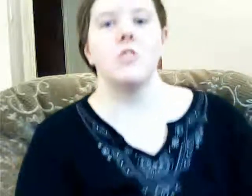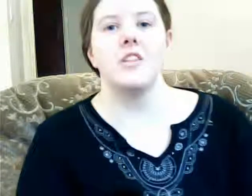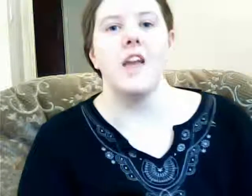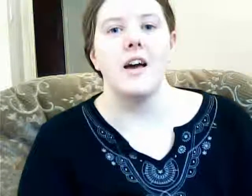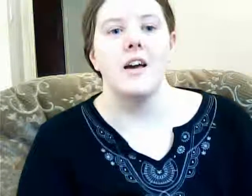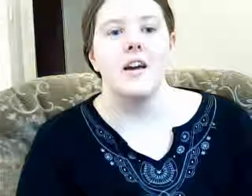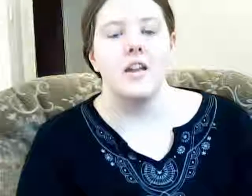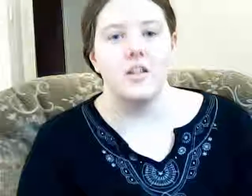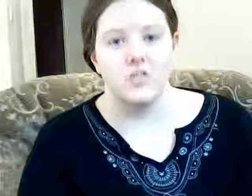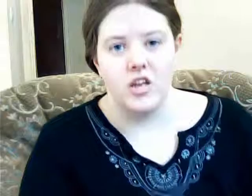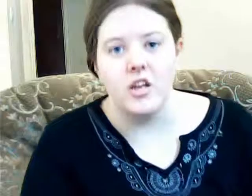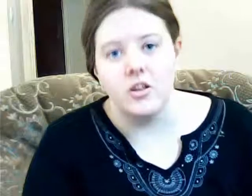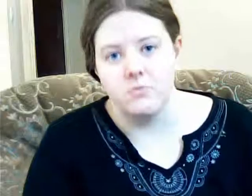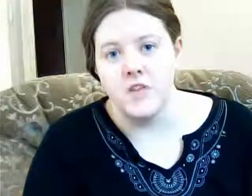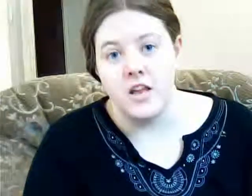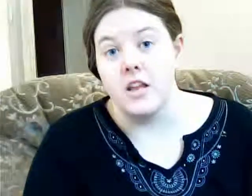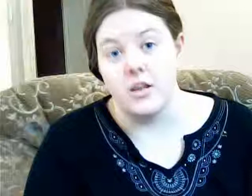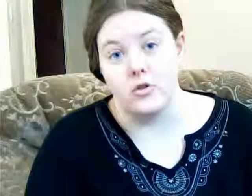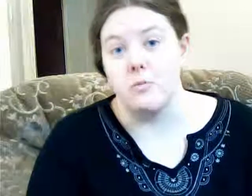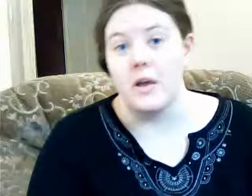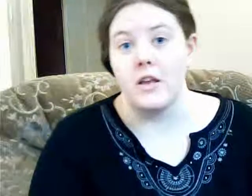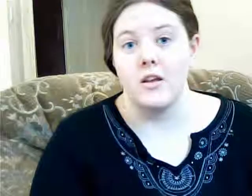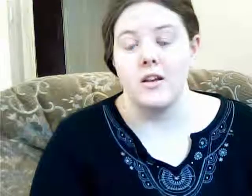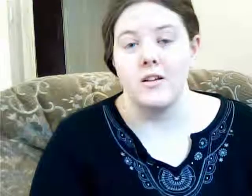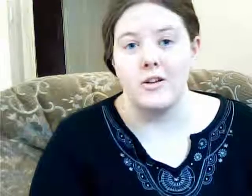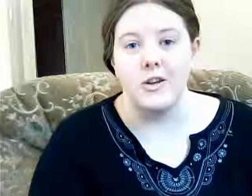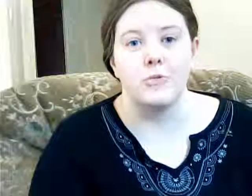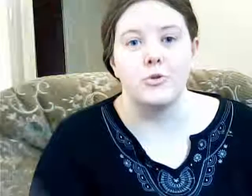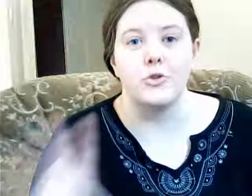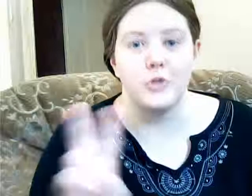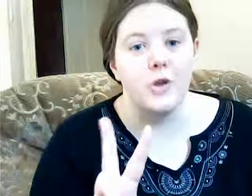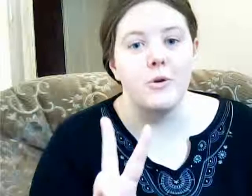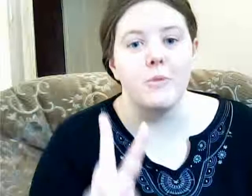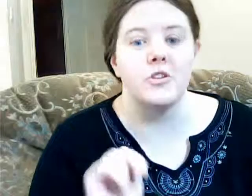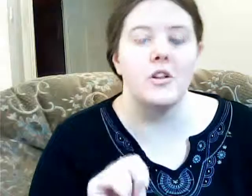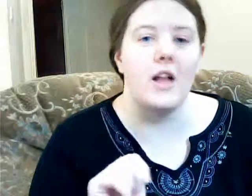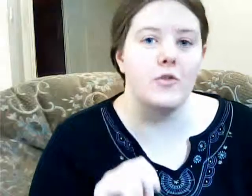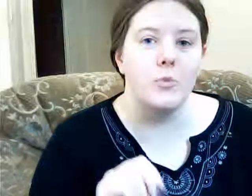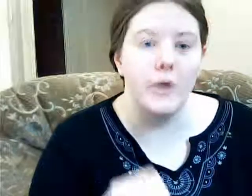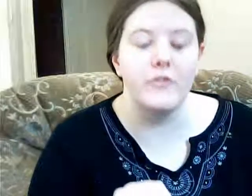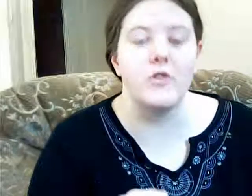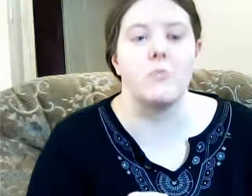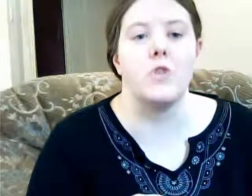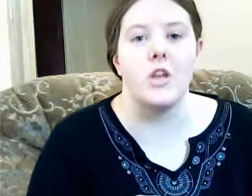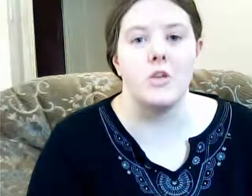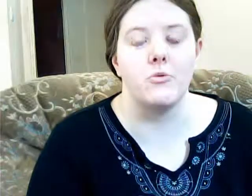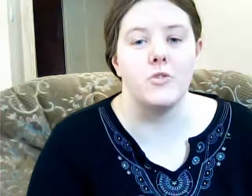that it's taken them 10 years to make incredibles 2 and we still have to wait a few more years before it's